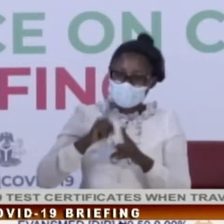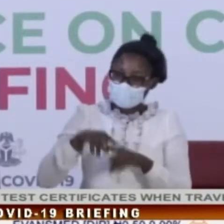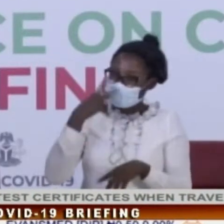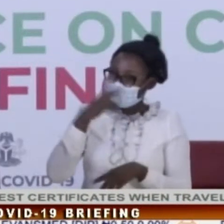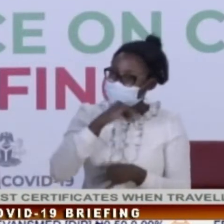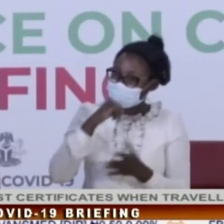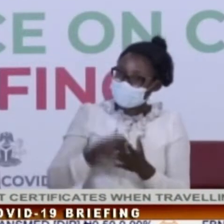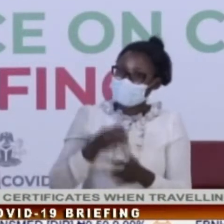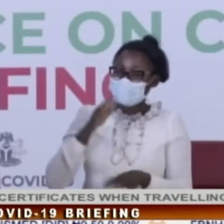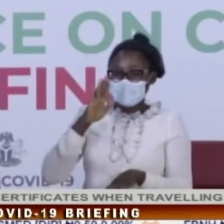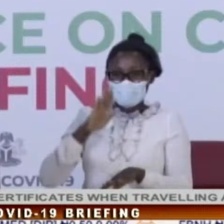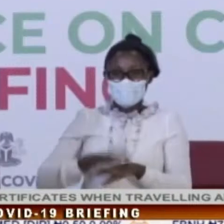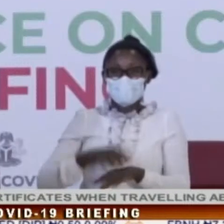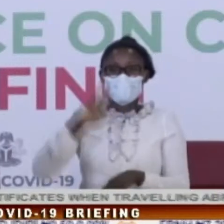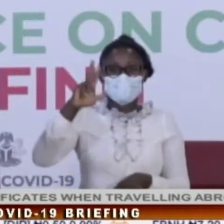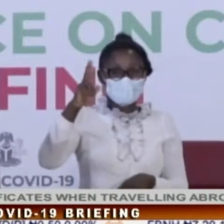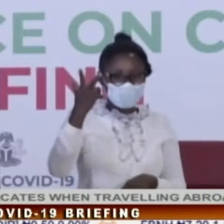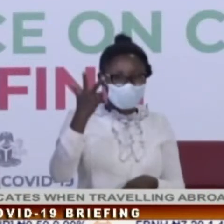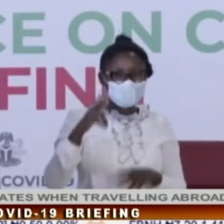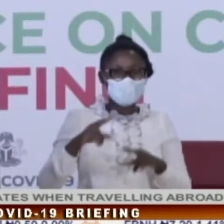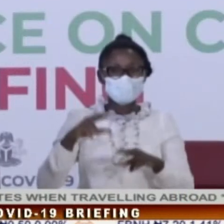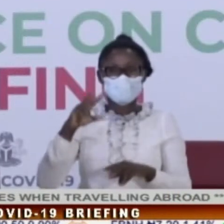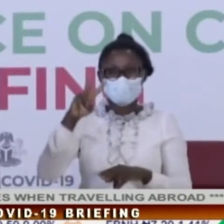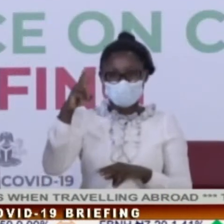It's not going to stop there, I'll be honest with you.